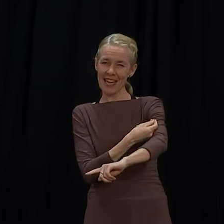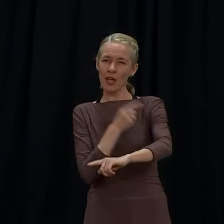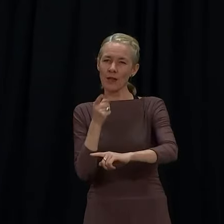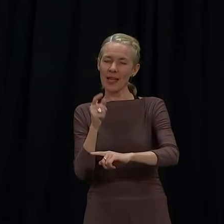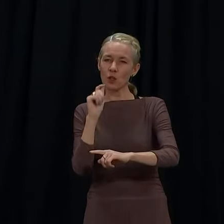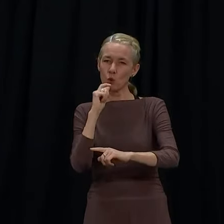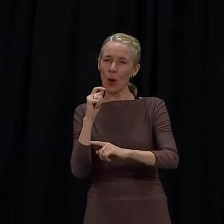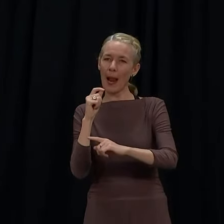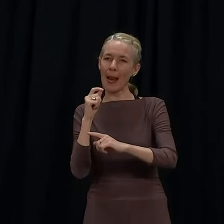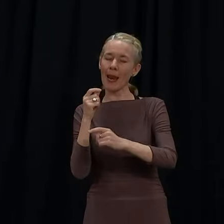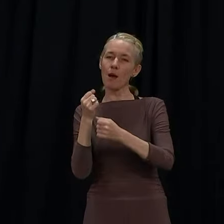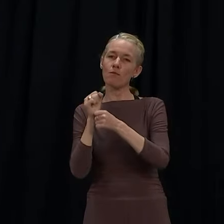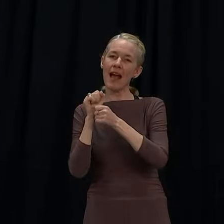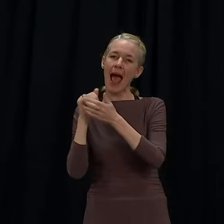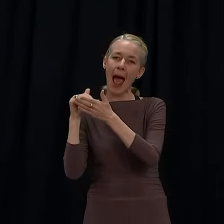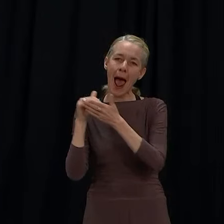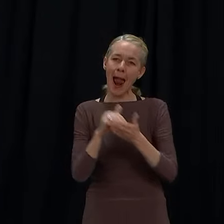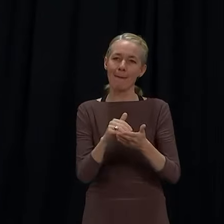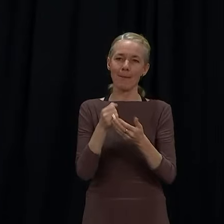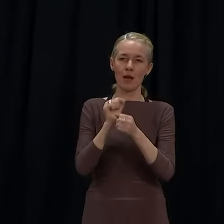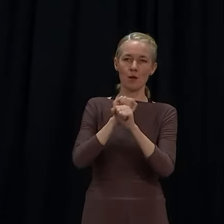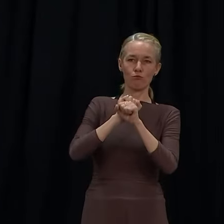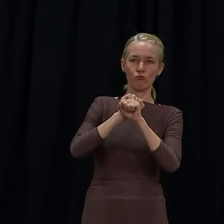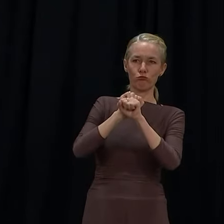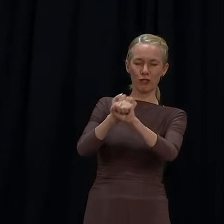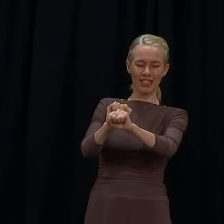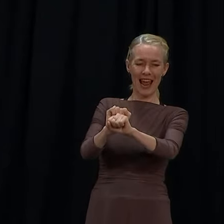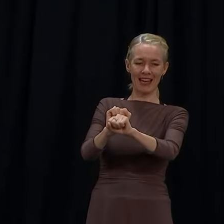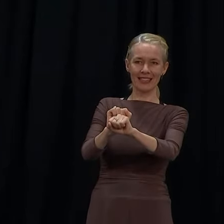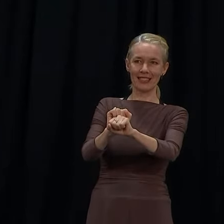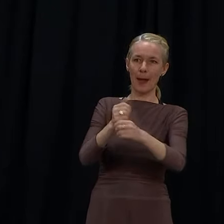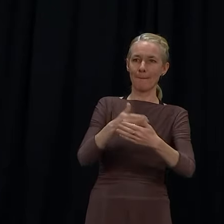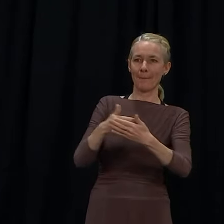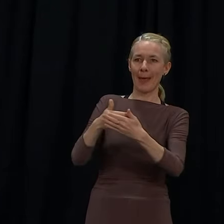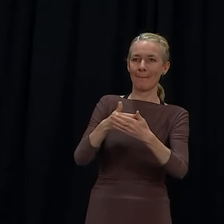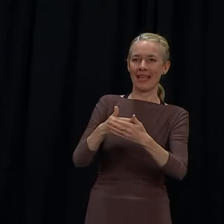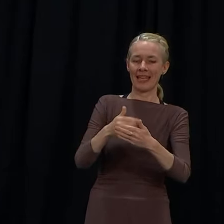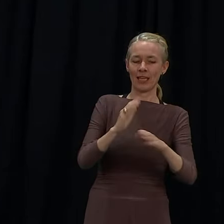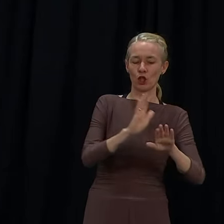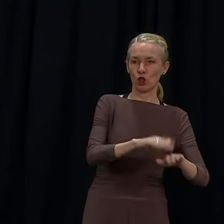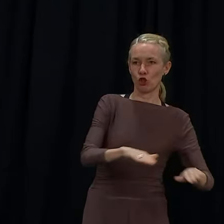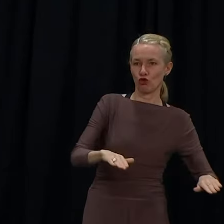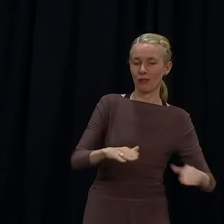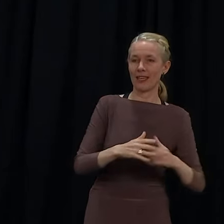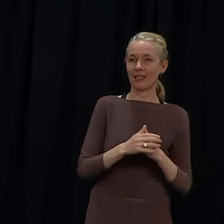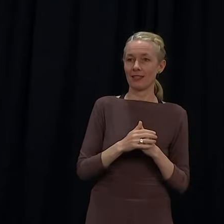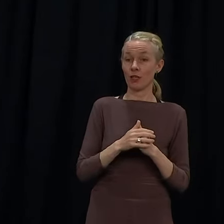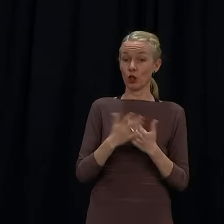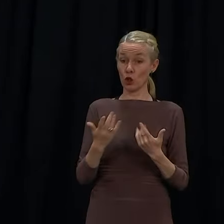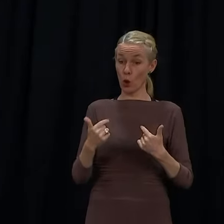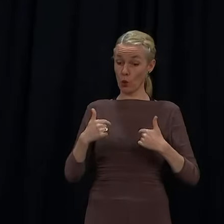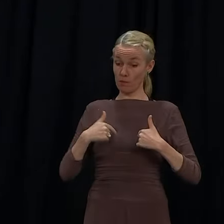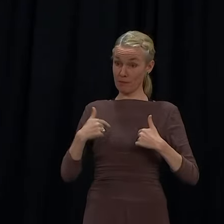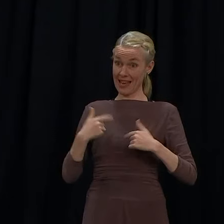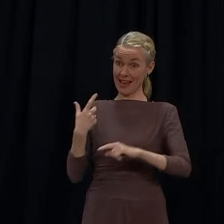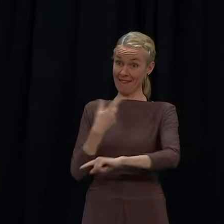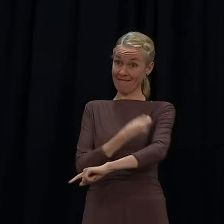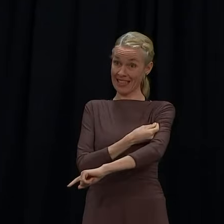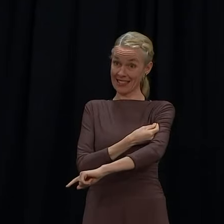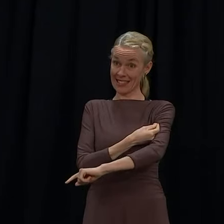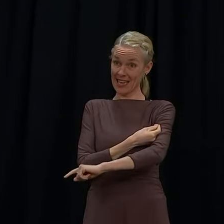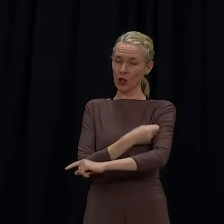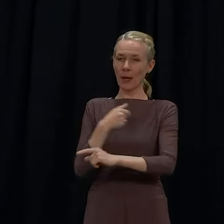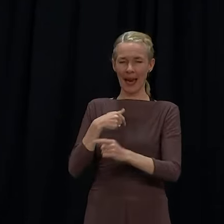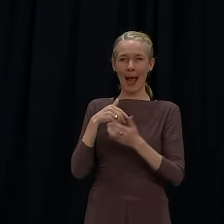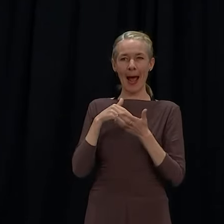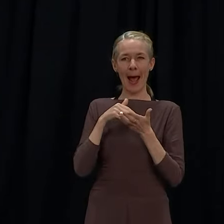aren't eligible to be vaccinated. The more of us who can be, who are, mean that we act as a form of protection for those who are too small and too